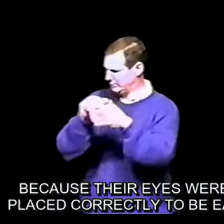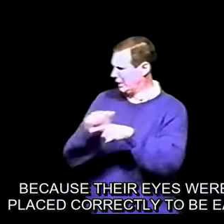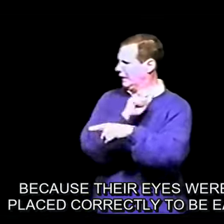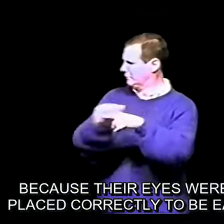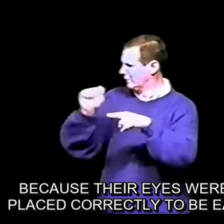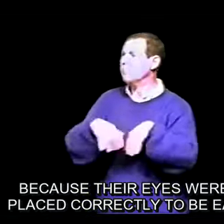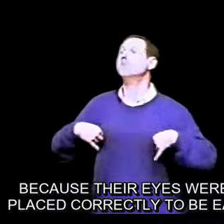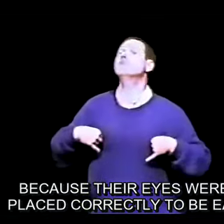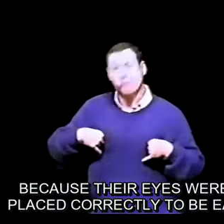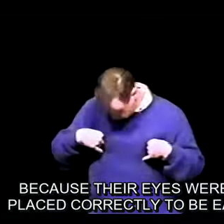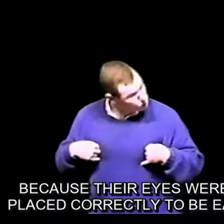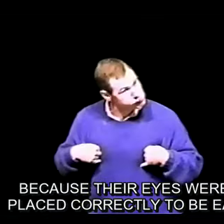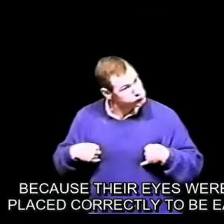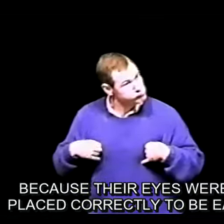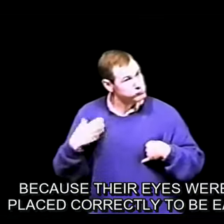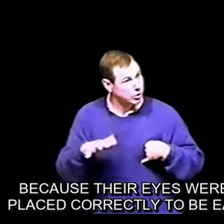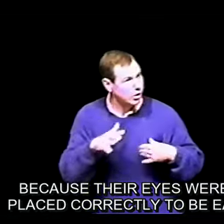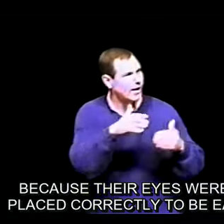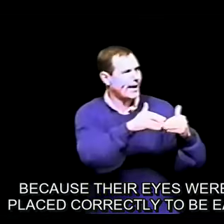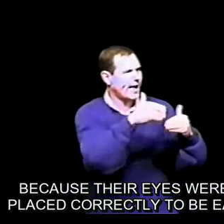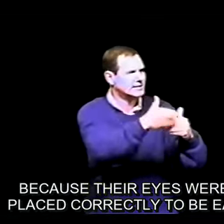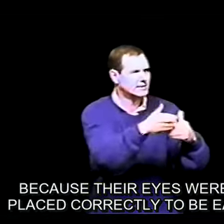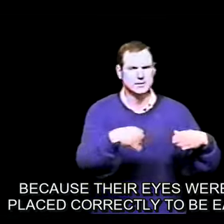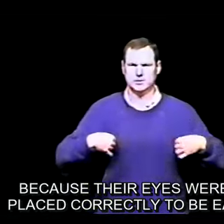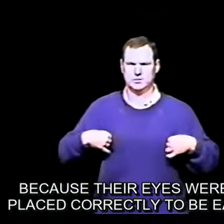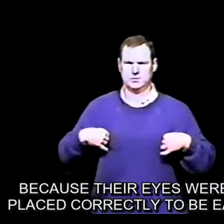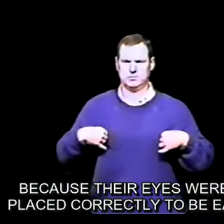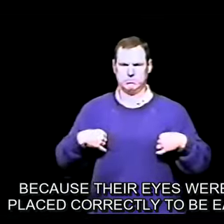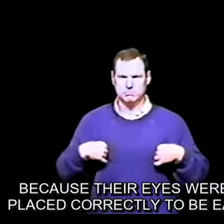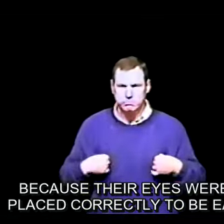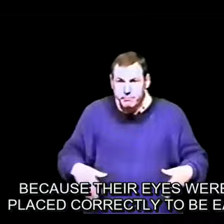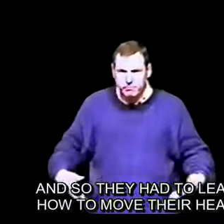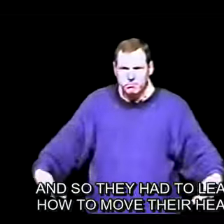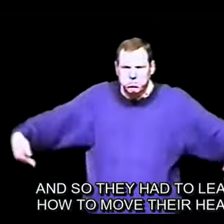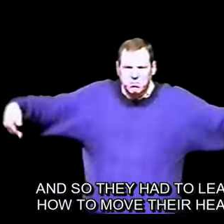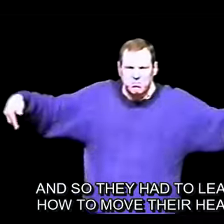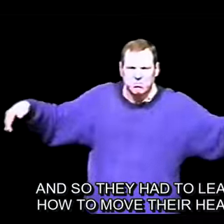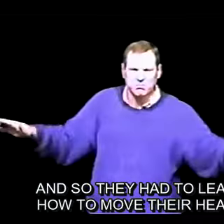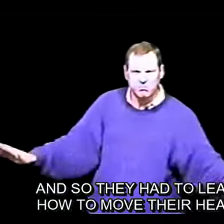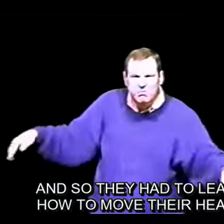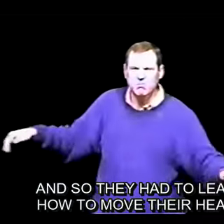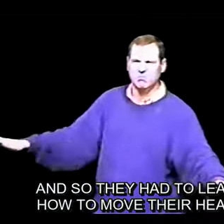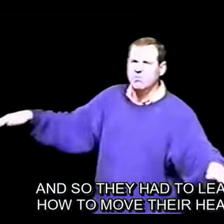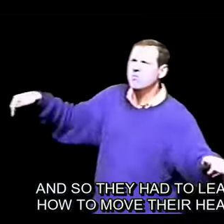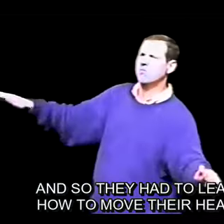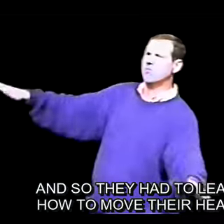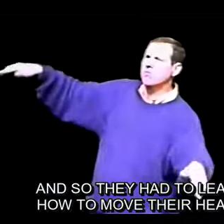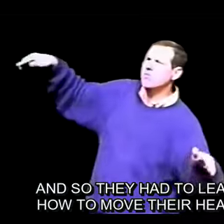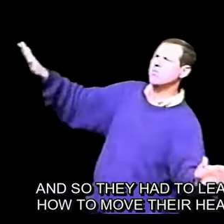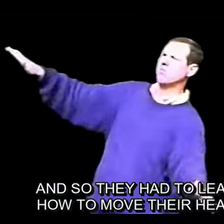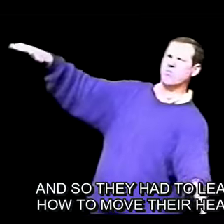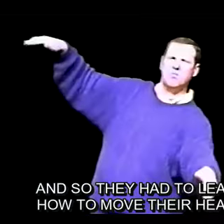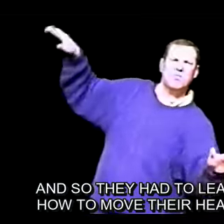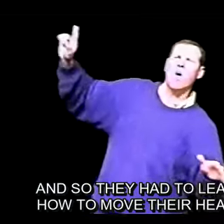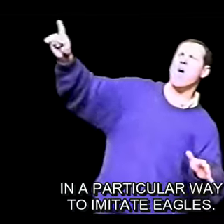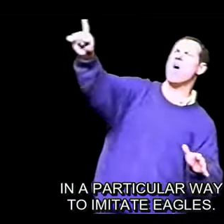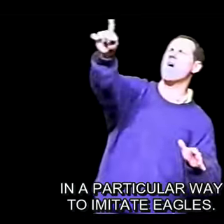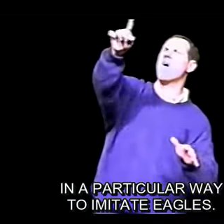eyes were not placed correctly to be eagles. And so they had to learn how to move their heads in a particular way